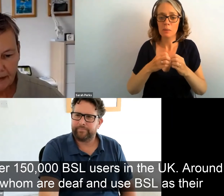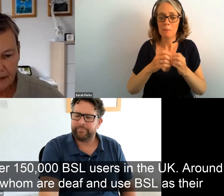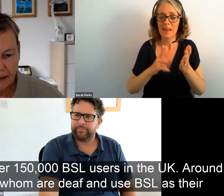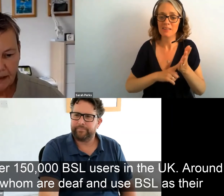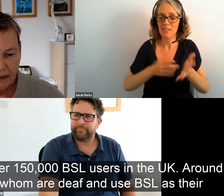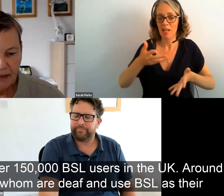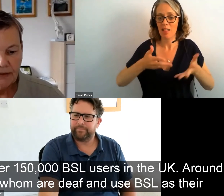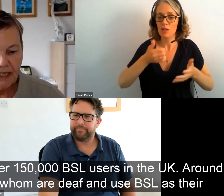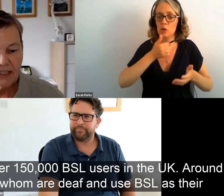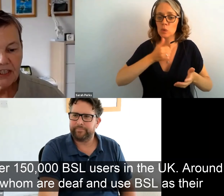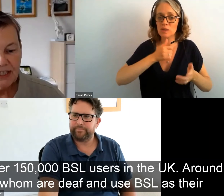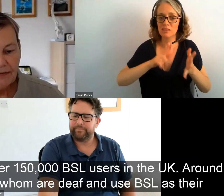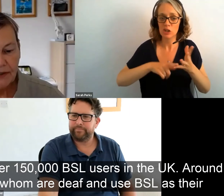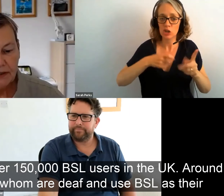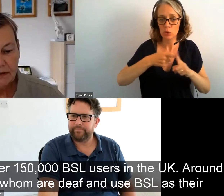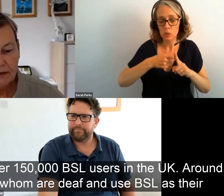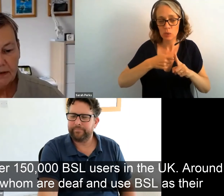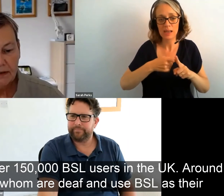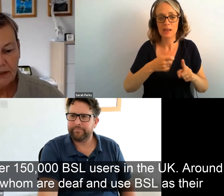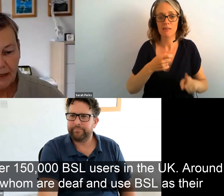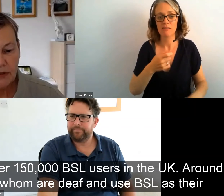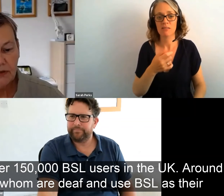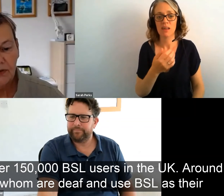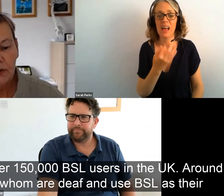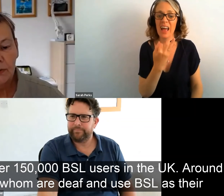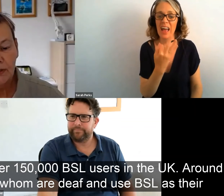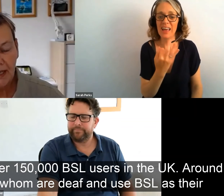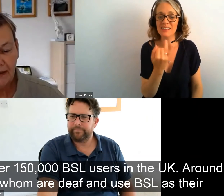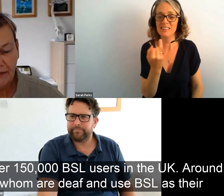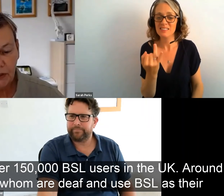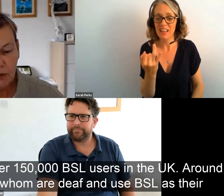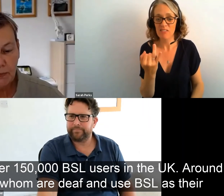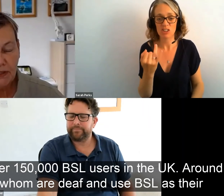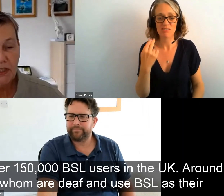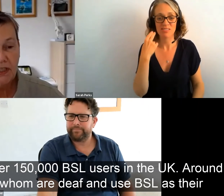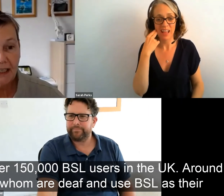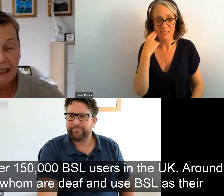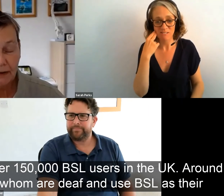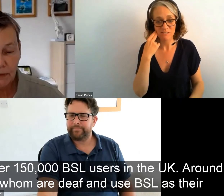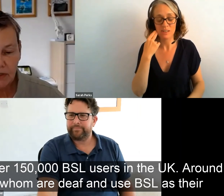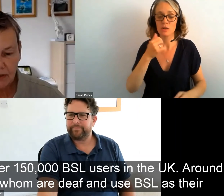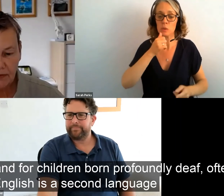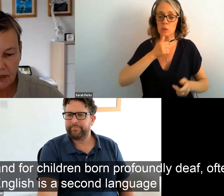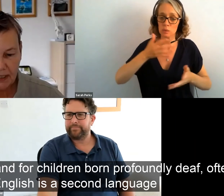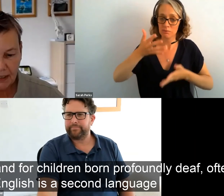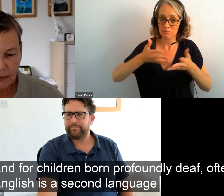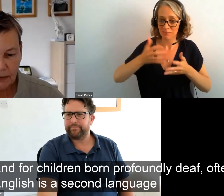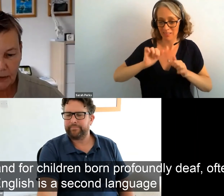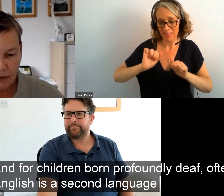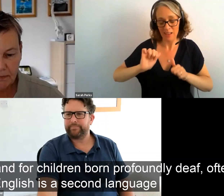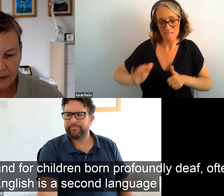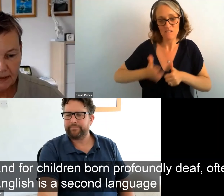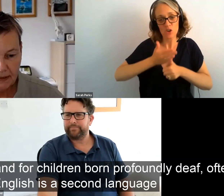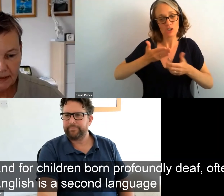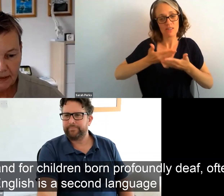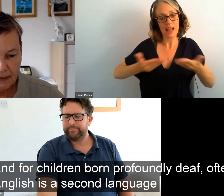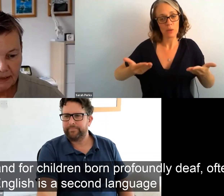UK, around 87,000 of whom are deaf and use British Sign Language as their first